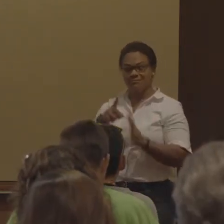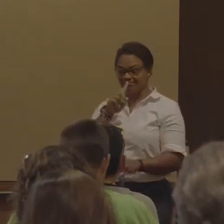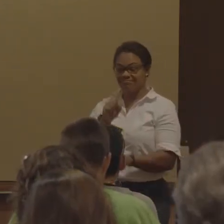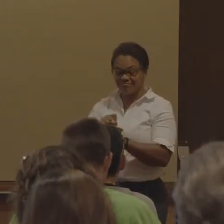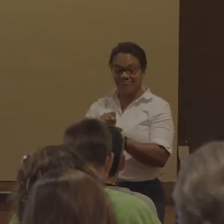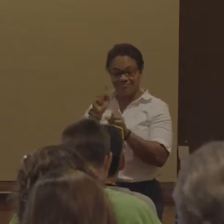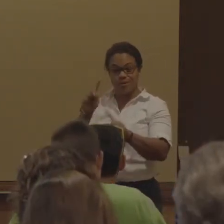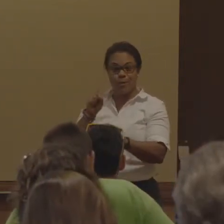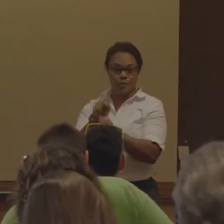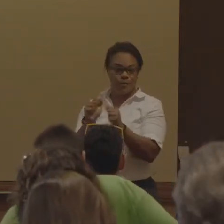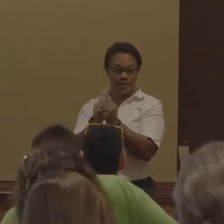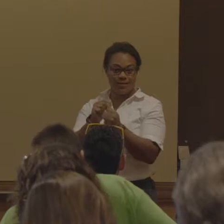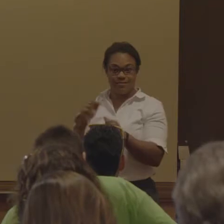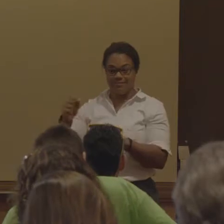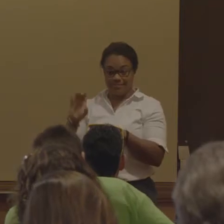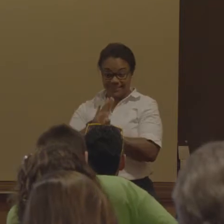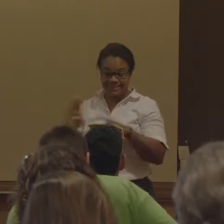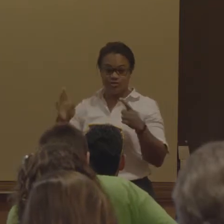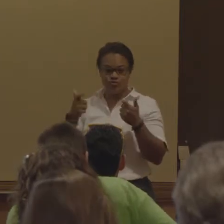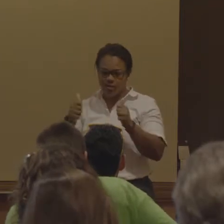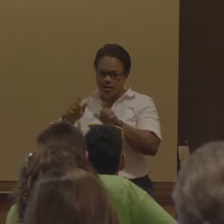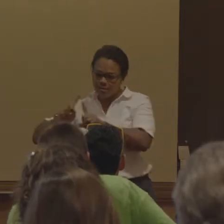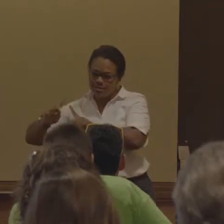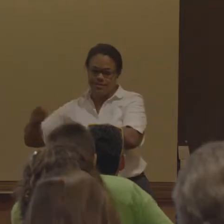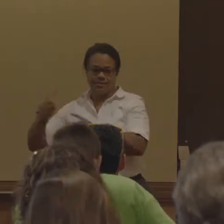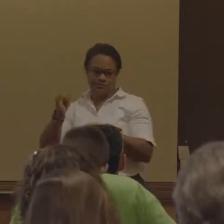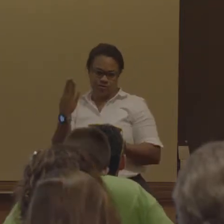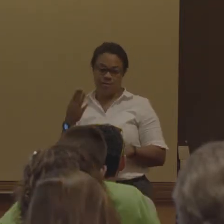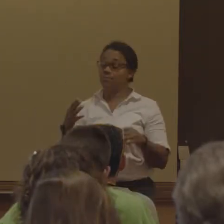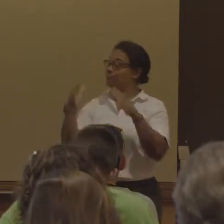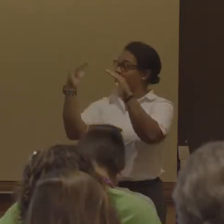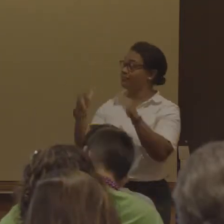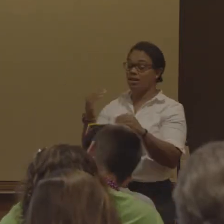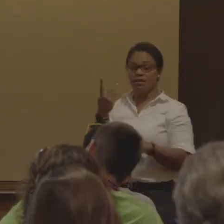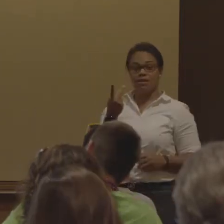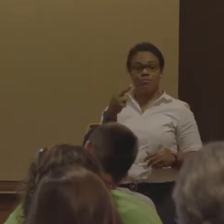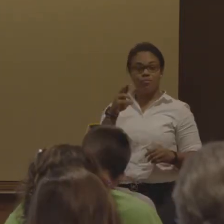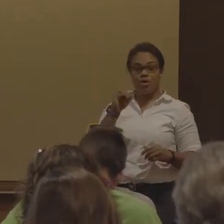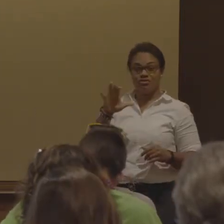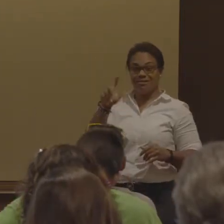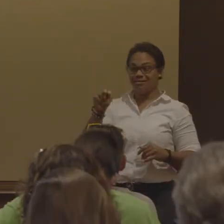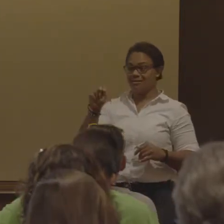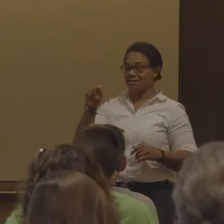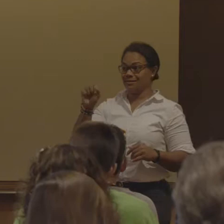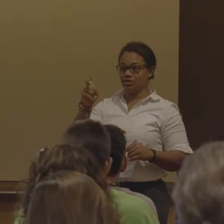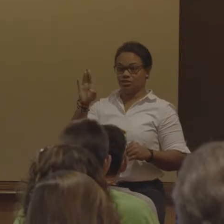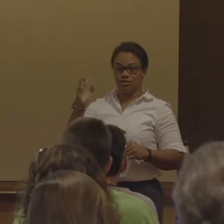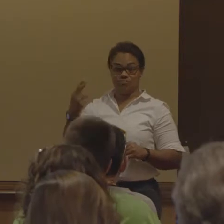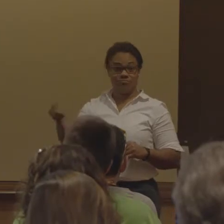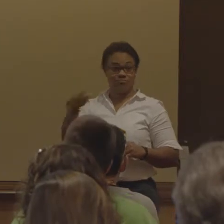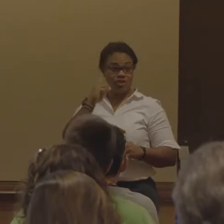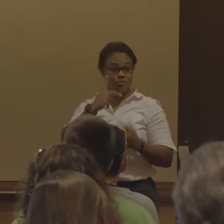working with the employers, trying out those different jobs. And then Project Search. Anybody heard of Project Search? Yeah,